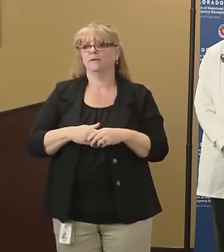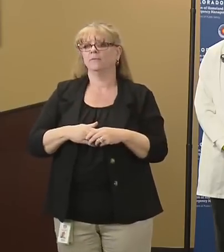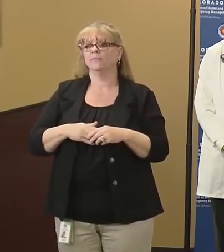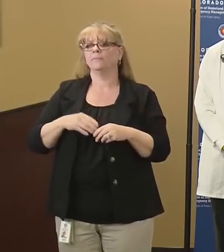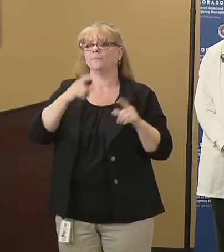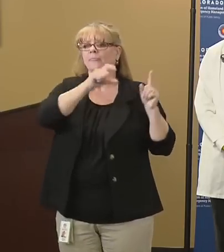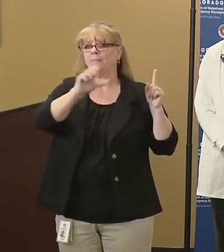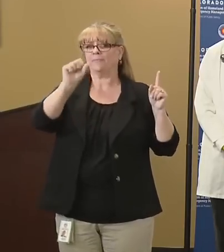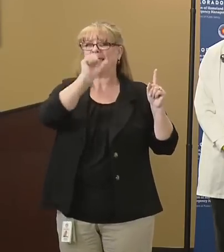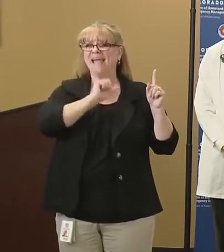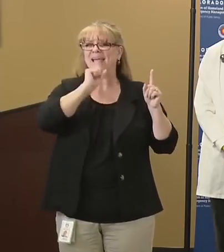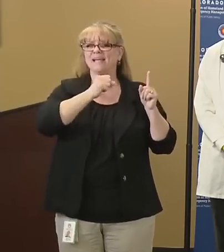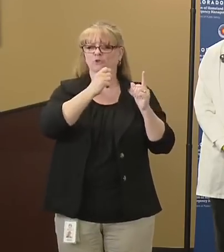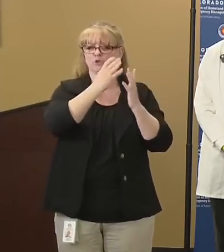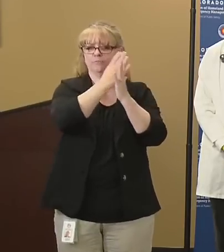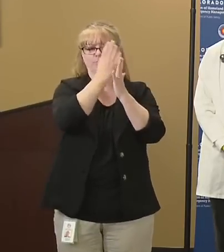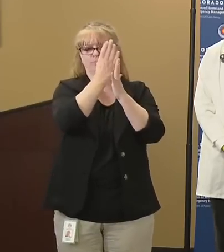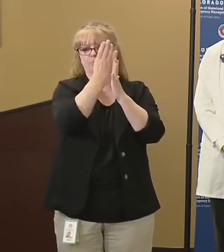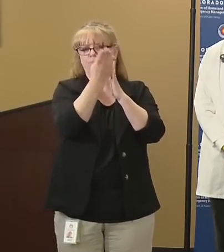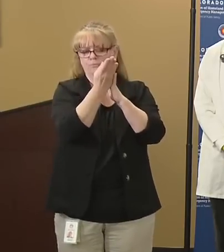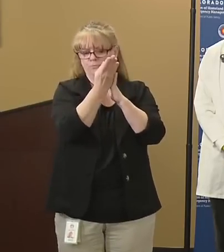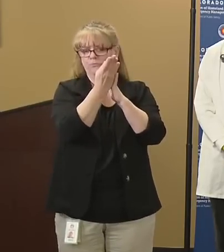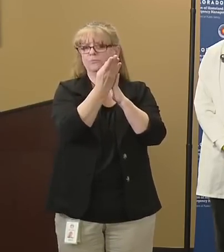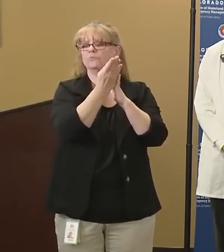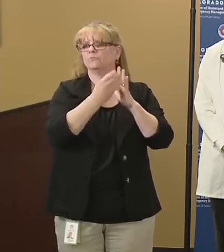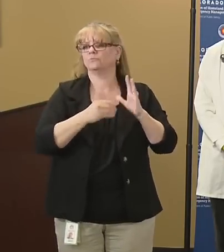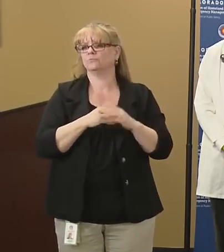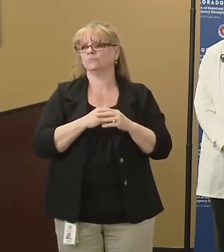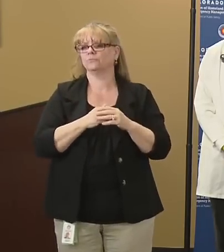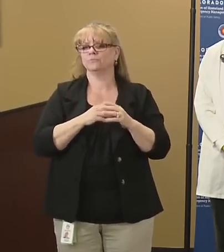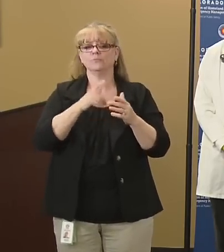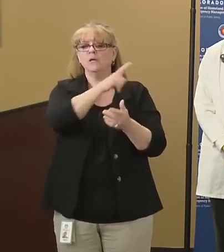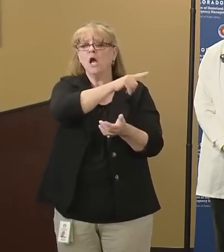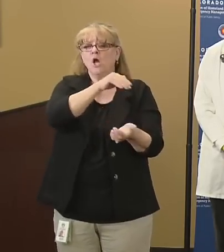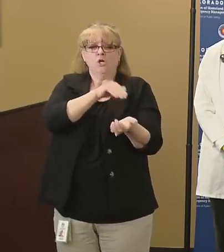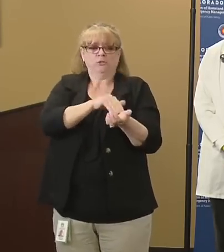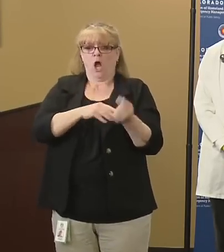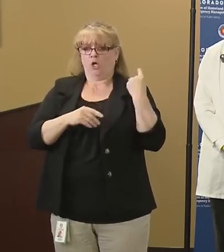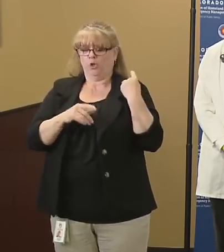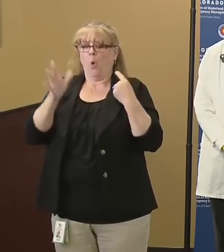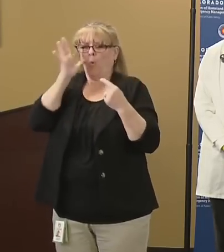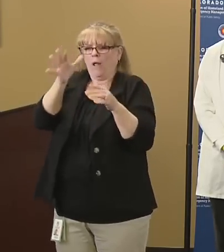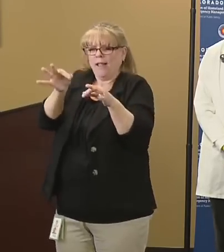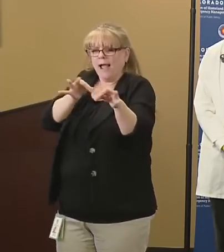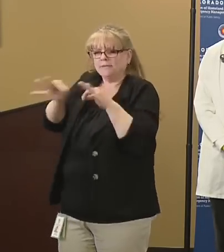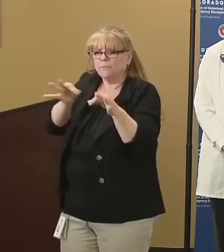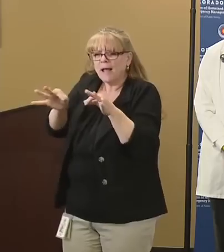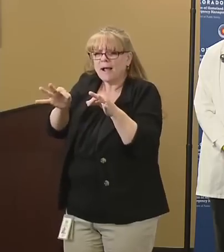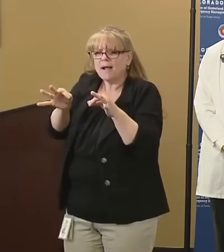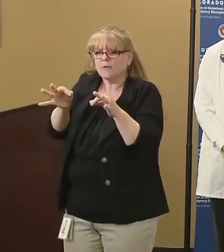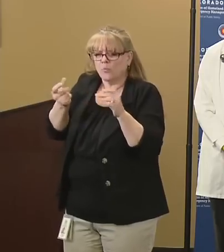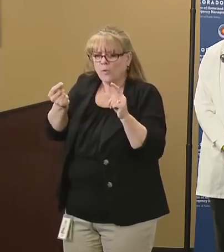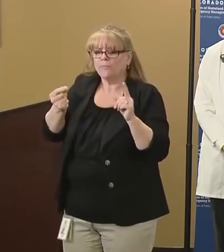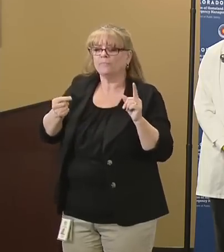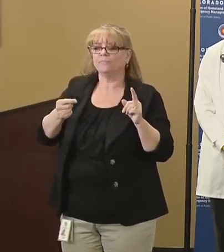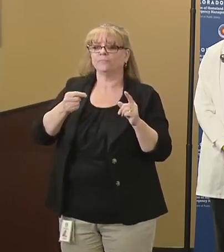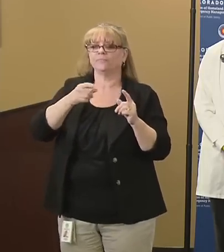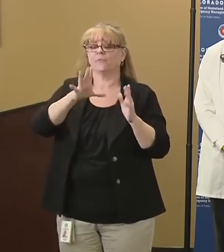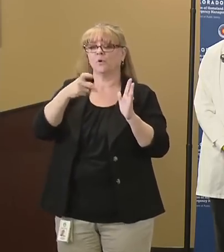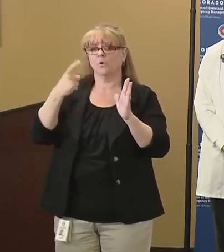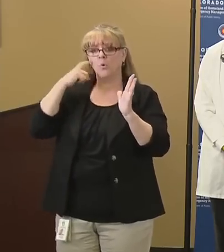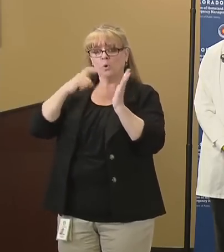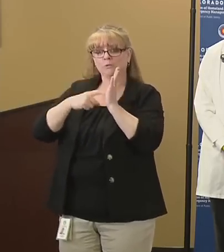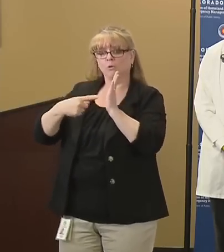this is affecting people of all ages. Originally, while the higher percentage of older Coloradans are forced to hospitalization and could lose